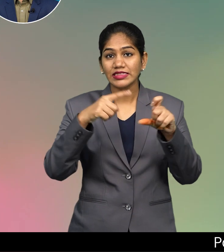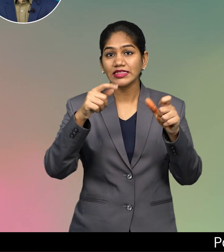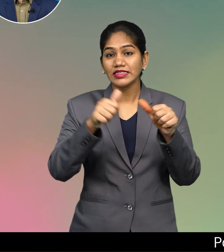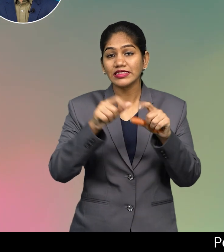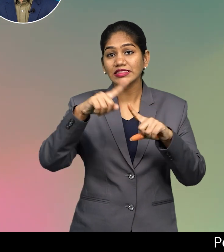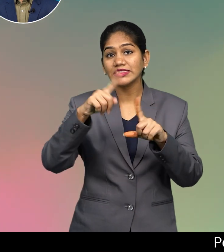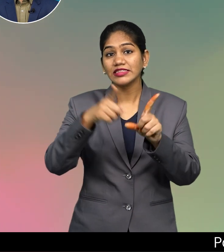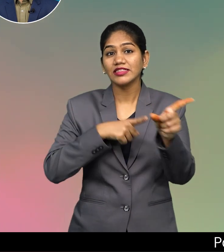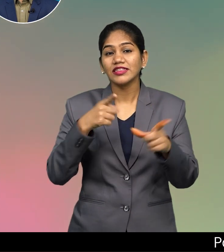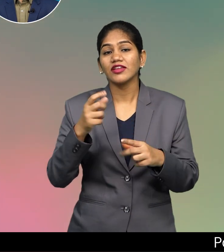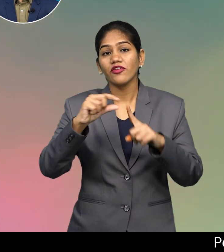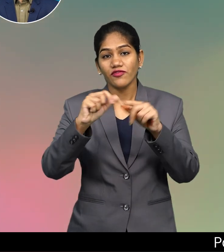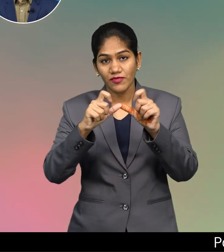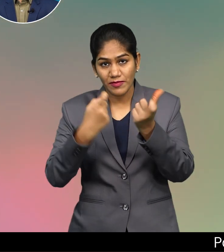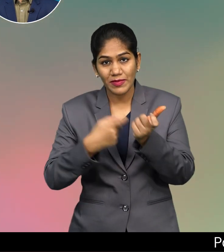1783 CE